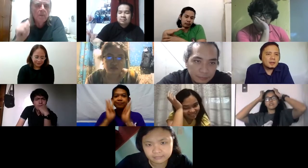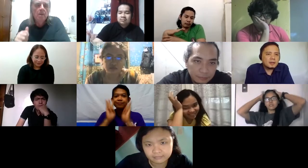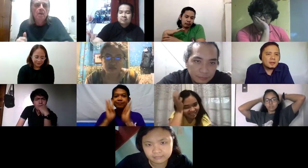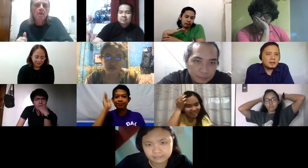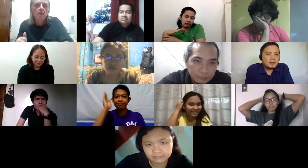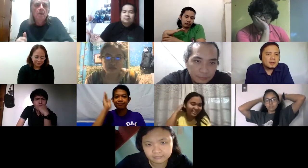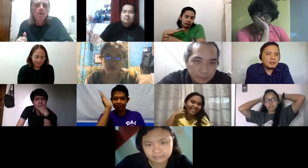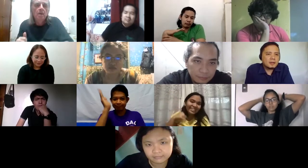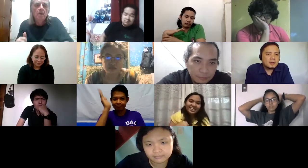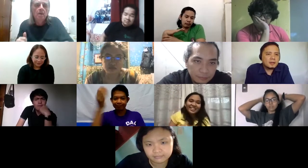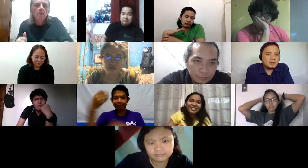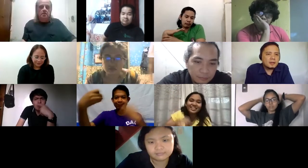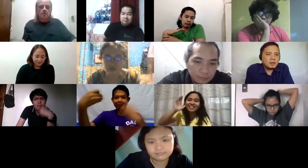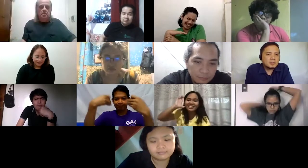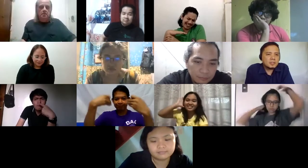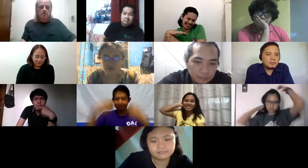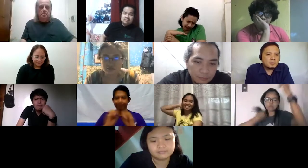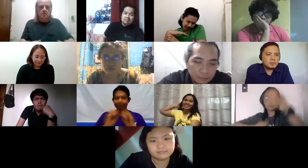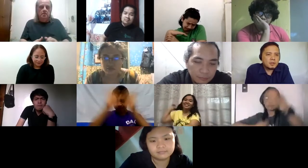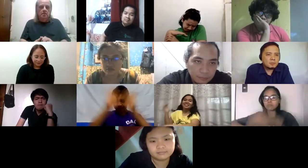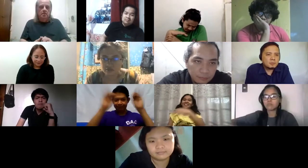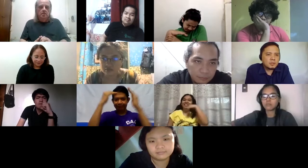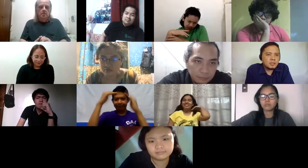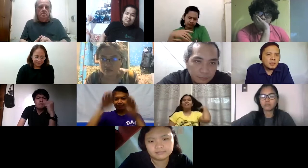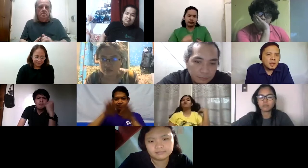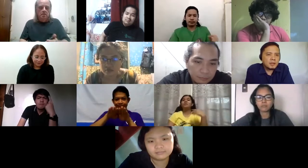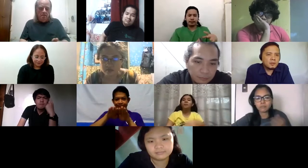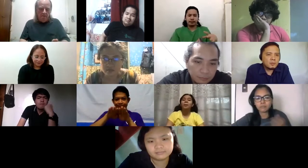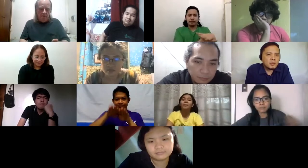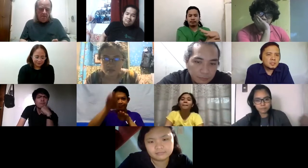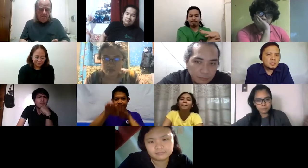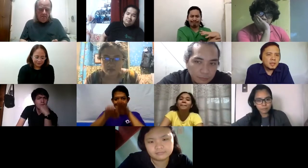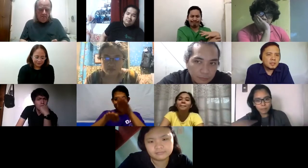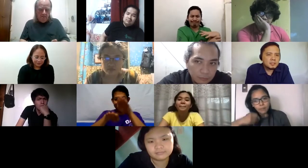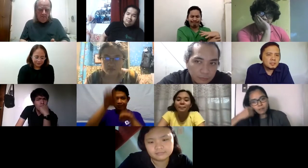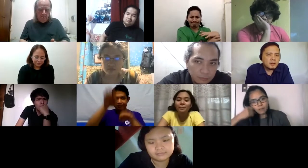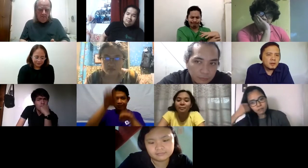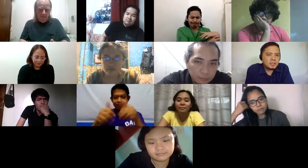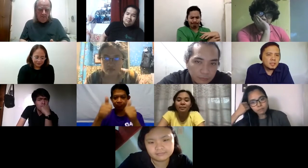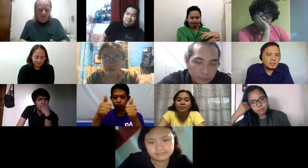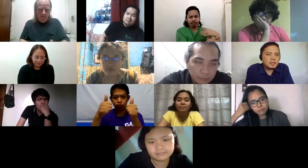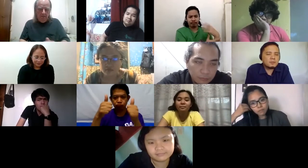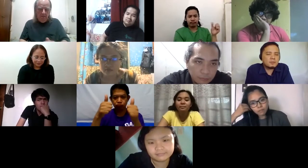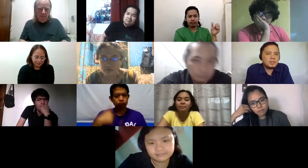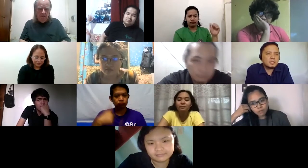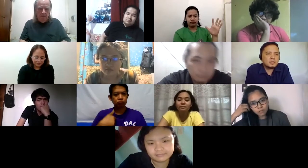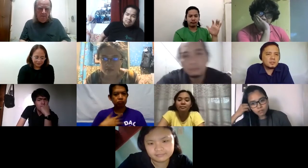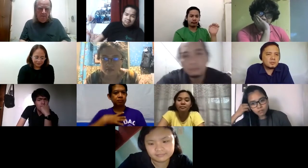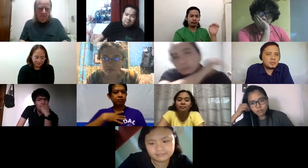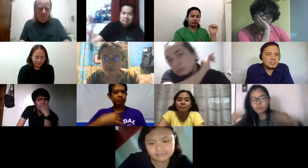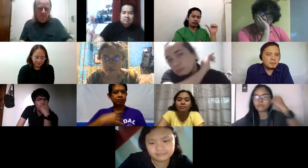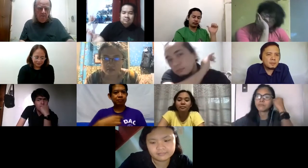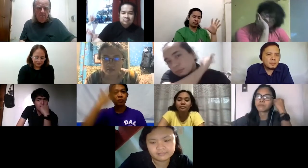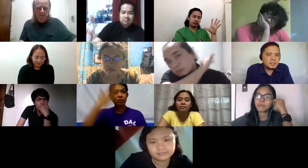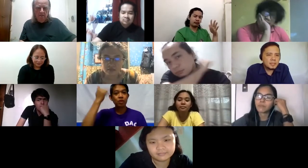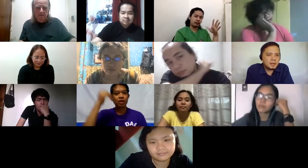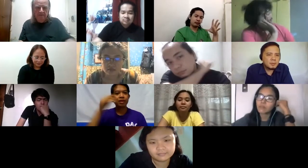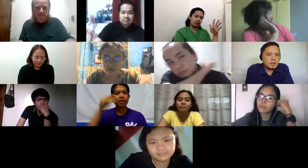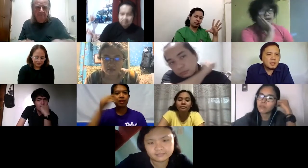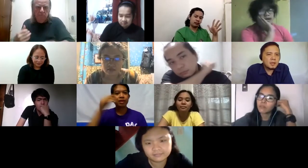I really want to learn from you, Dr. Woody, and the way you explain things is very clear. We need to do this step by step.